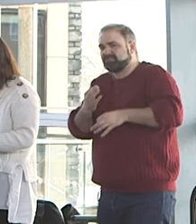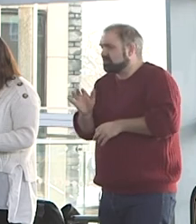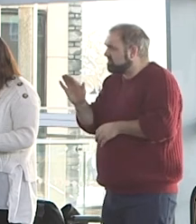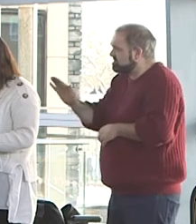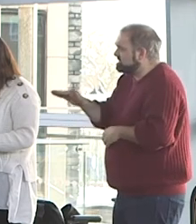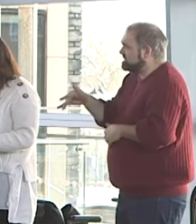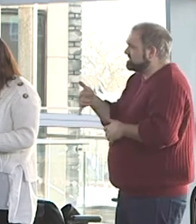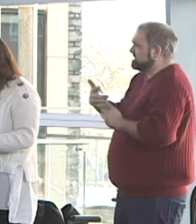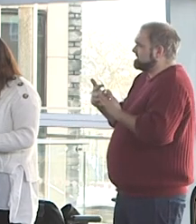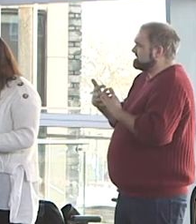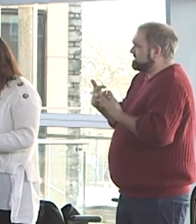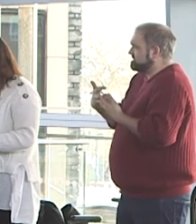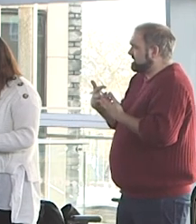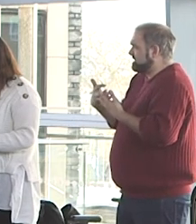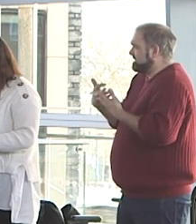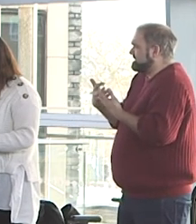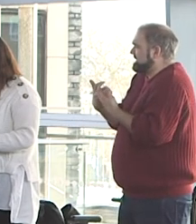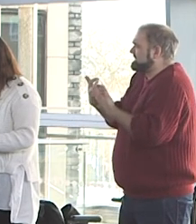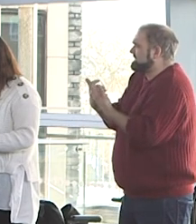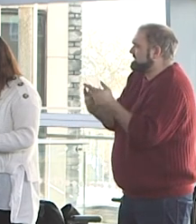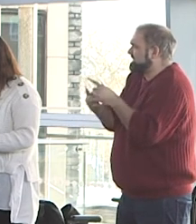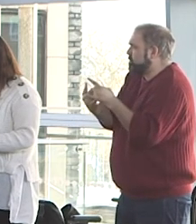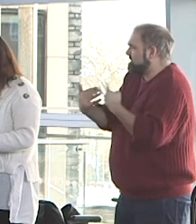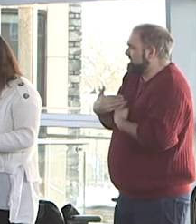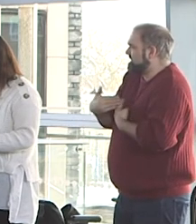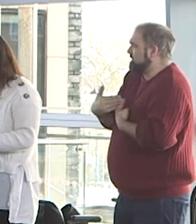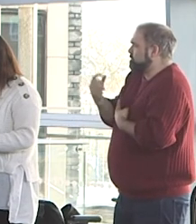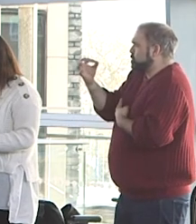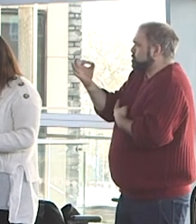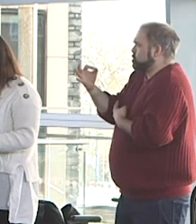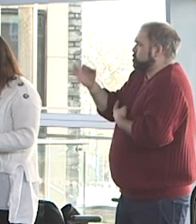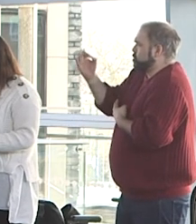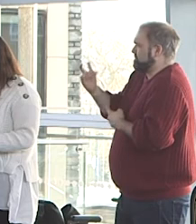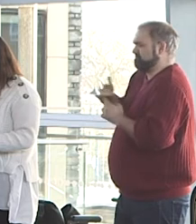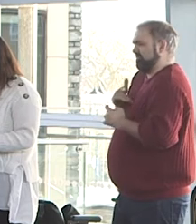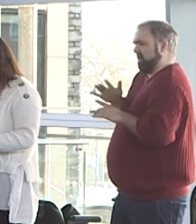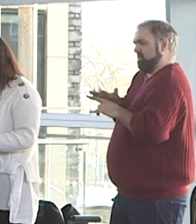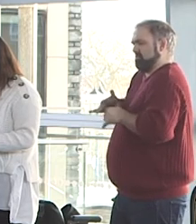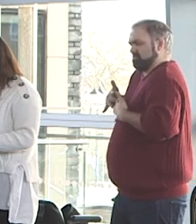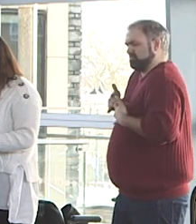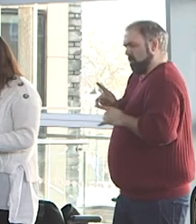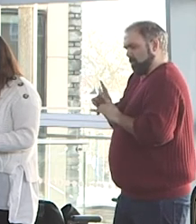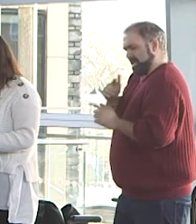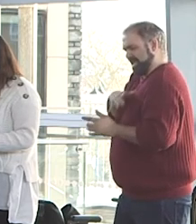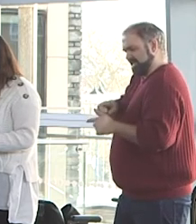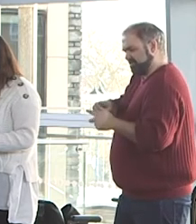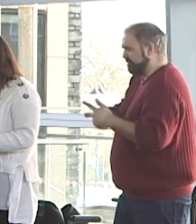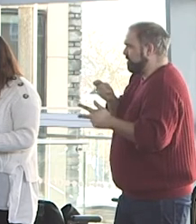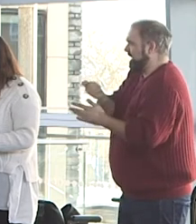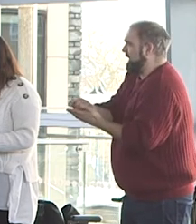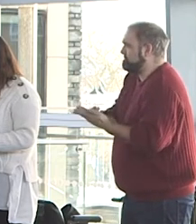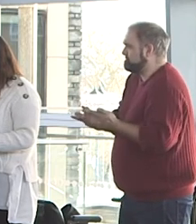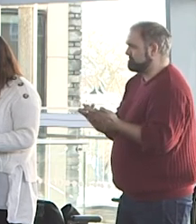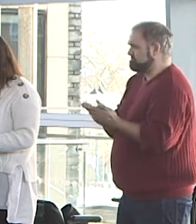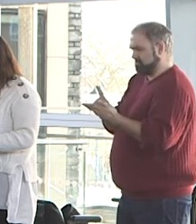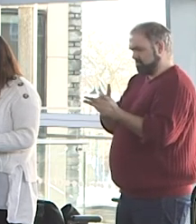choose to make the claimant feel about their sexual identity, what information they deem necessary for the claim, and how they choose to extract